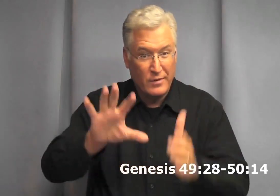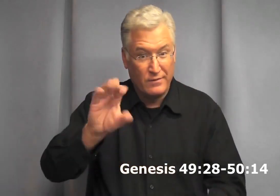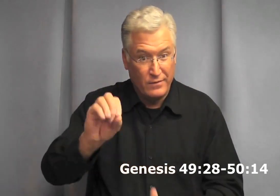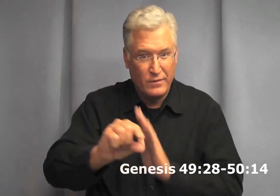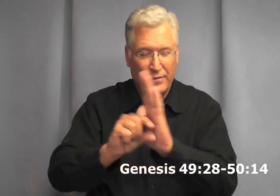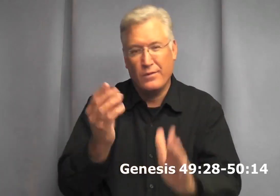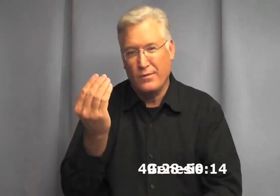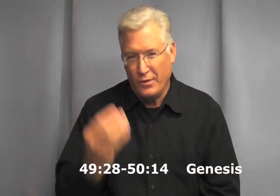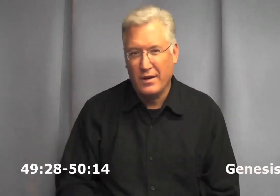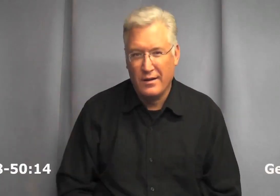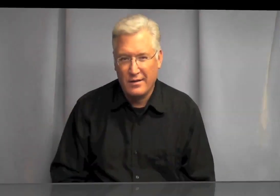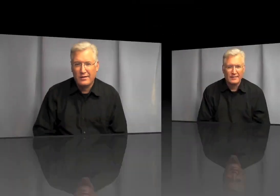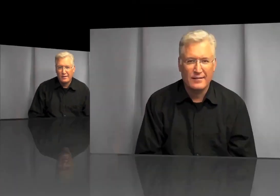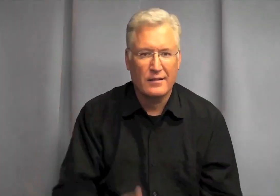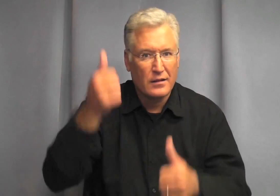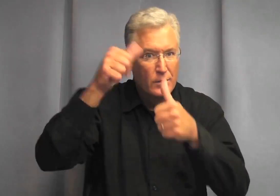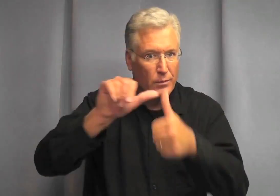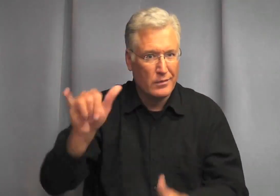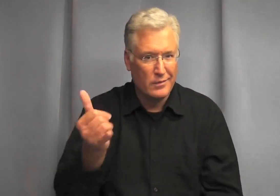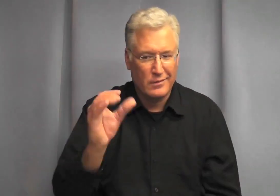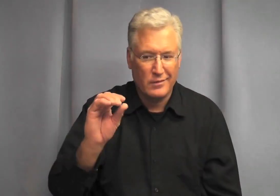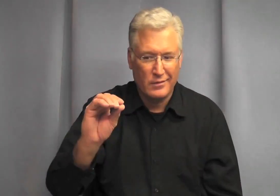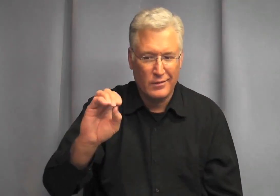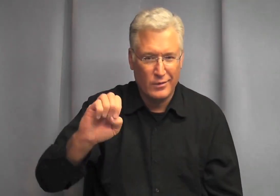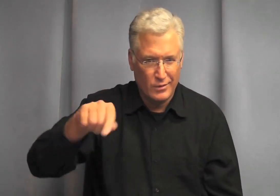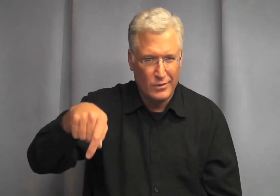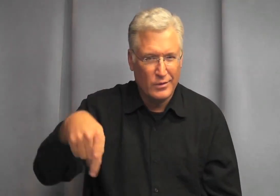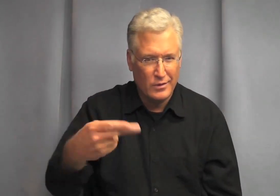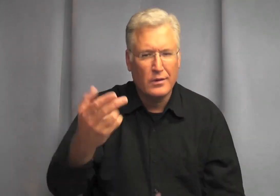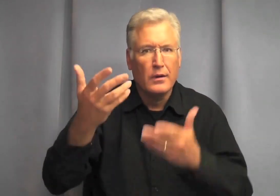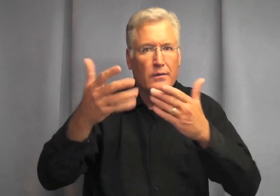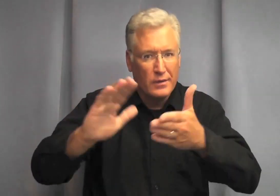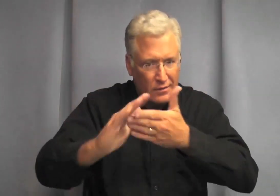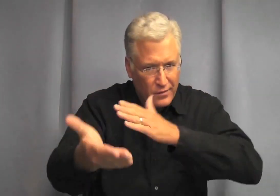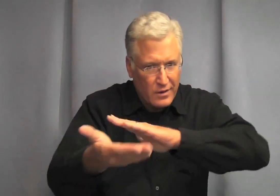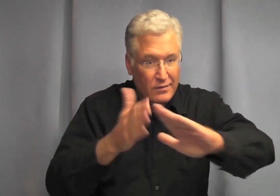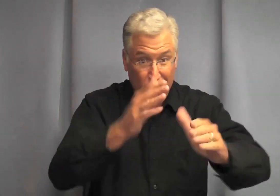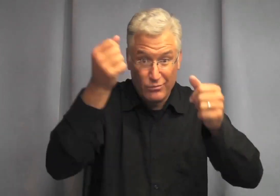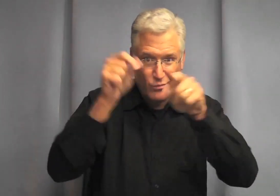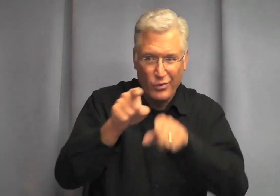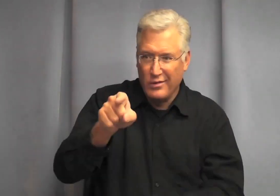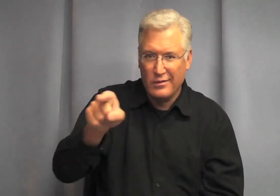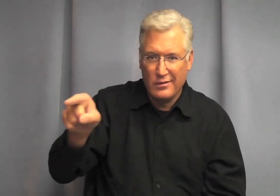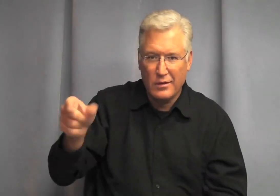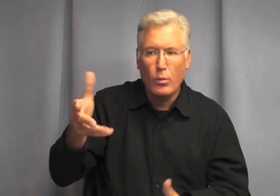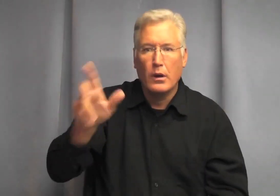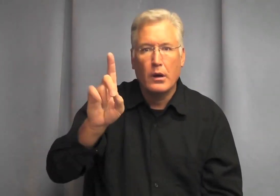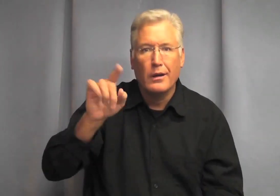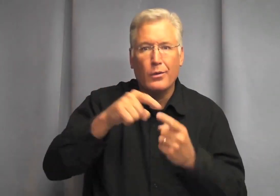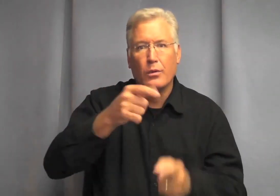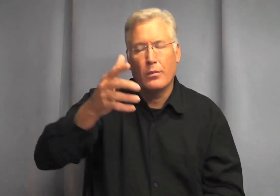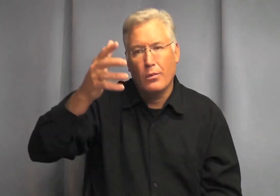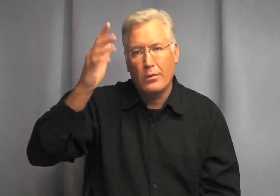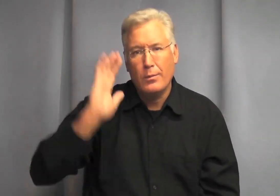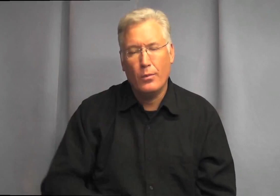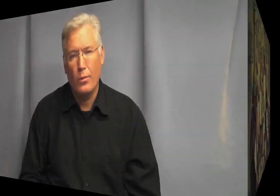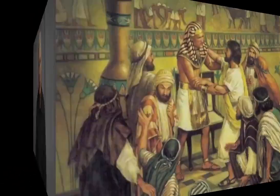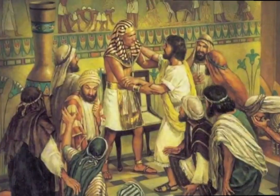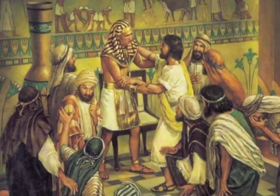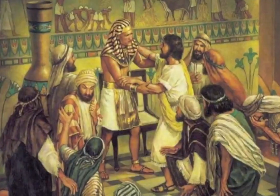28 through 50, verse 14. Remember, Joseph, he had forgiven his brothers for the